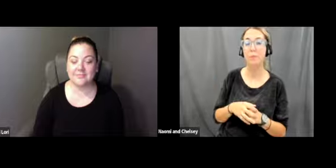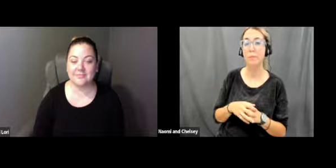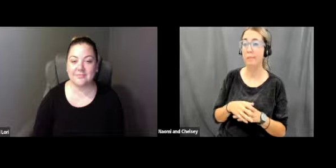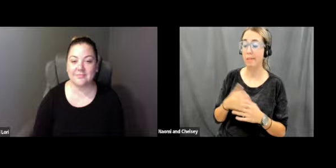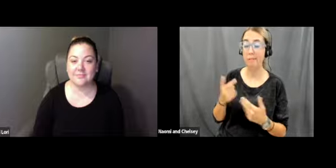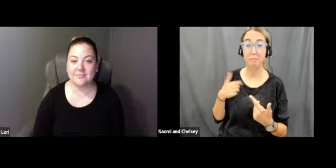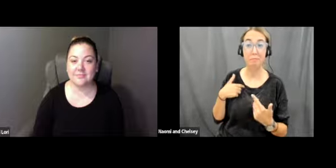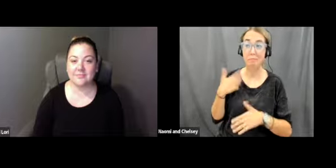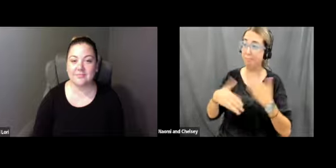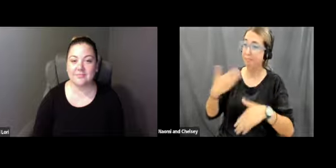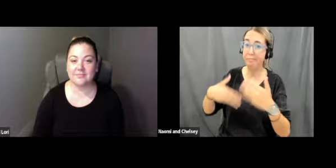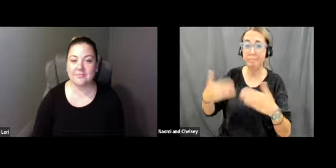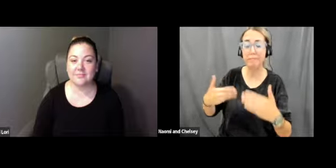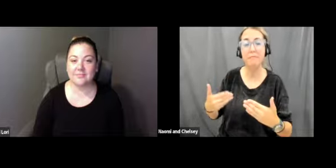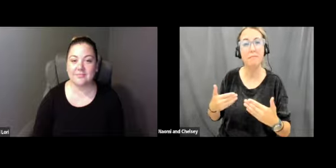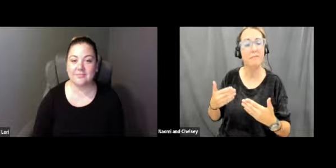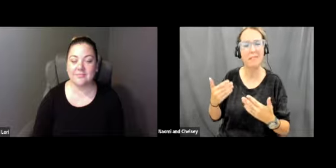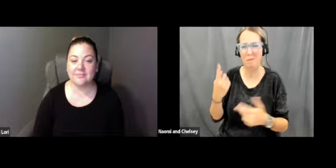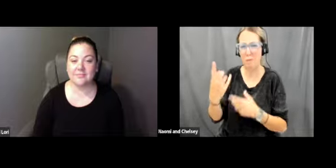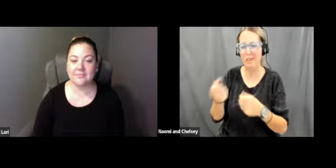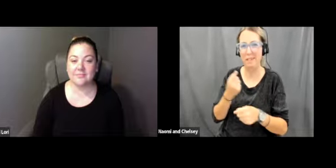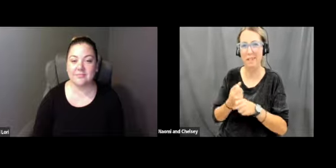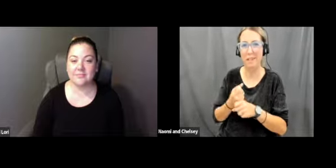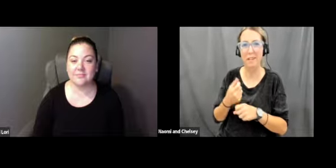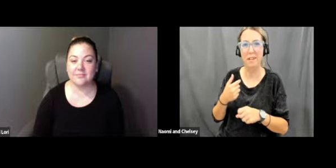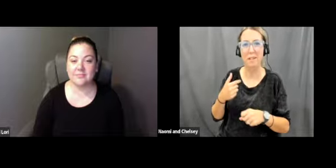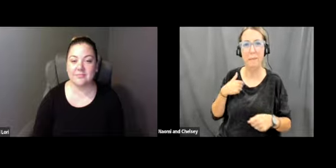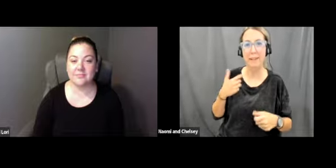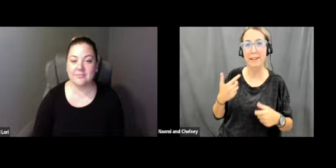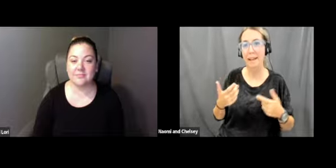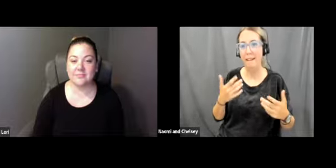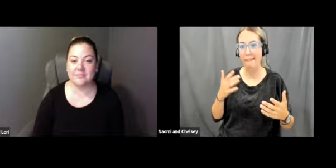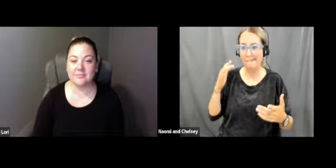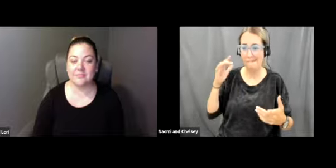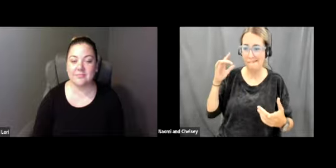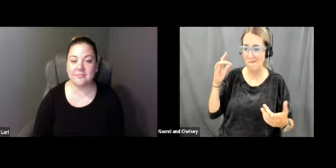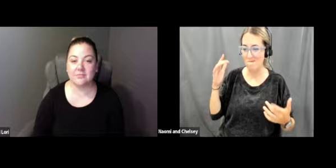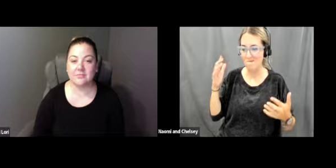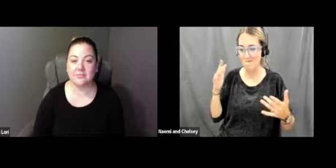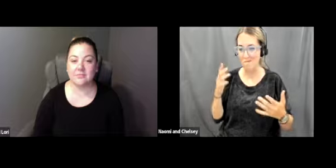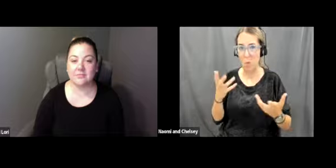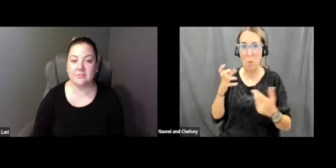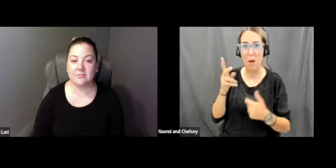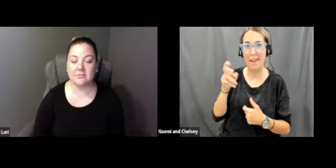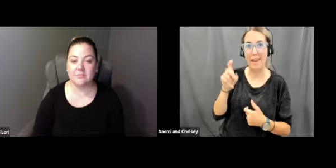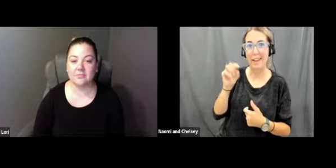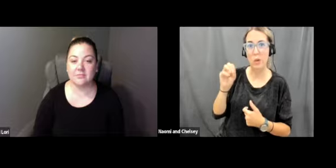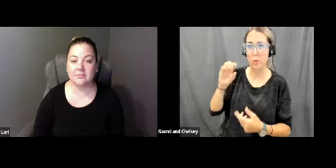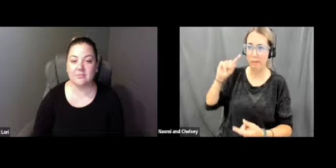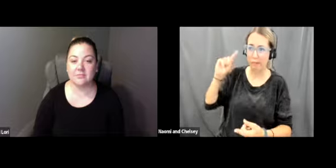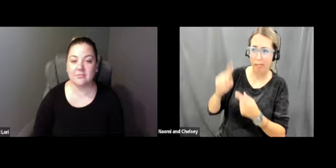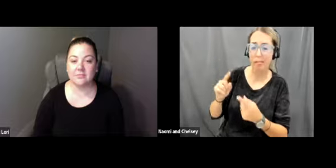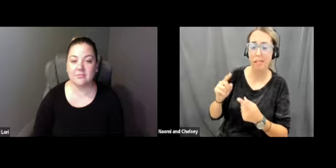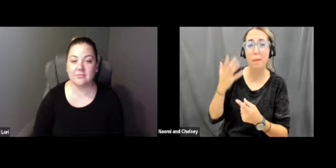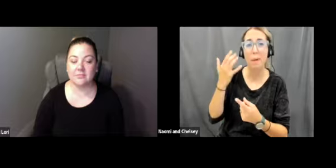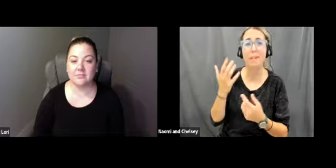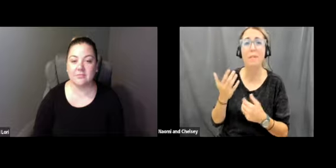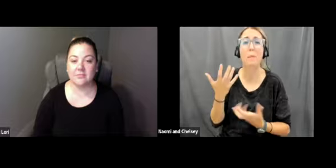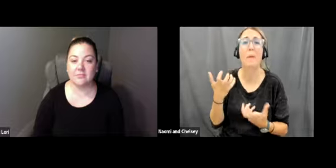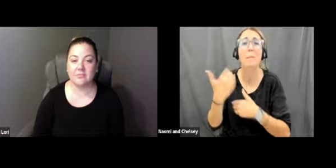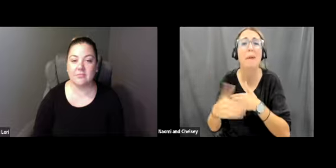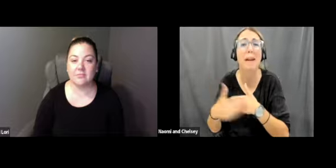want to eat a piece of bread. I just want to be happy. And I kind of petered out after a while. And you know